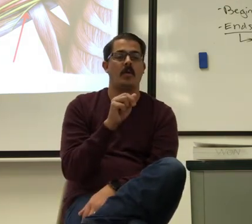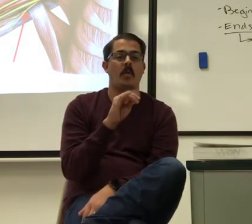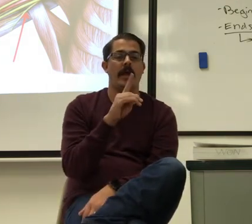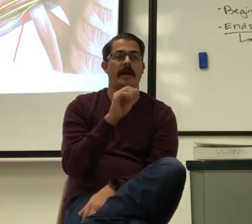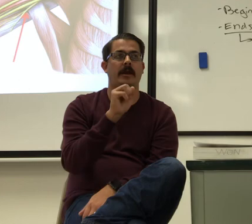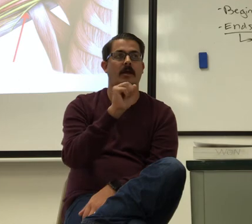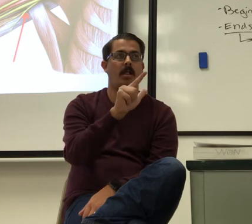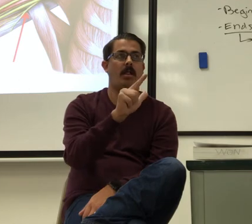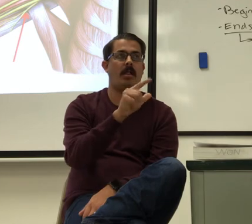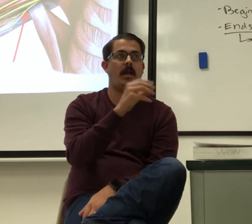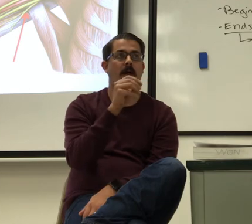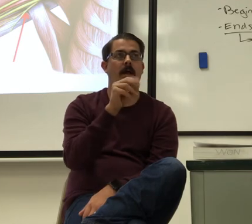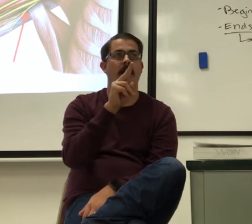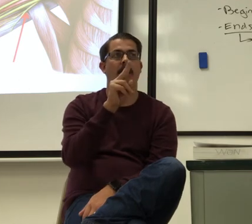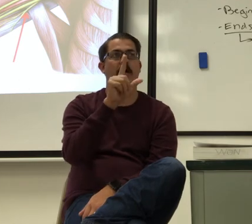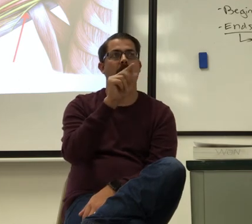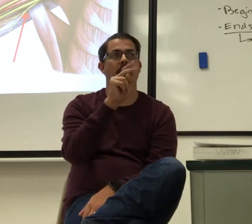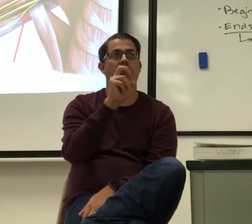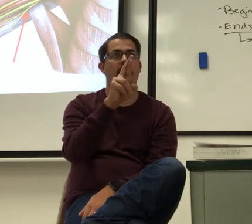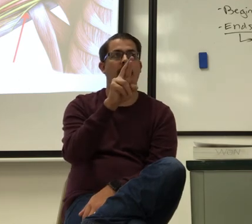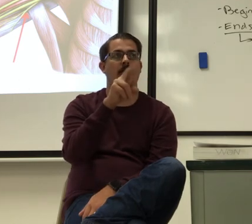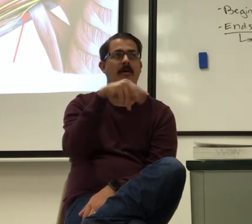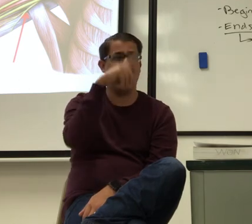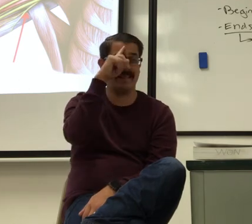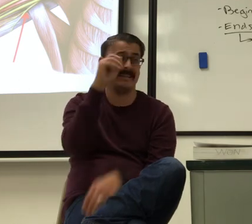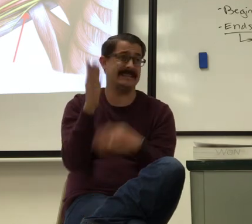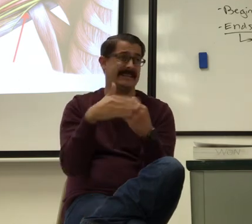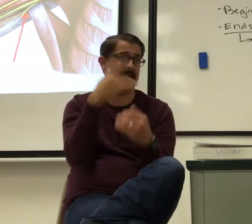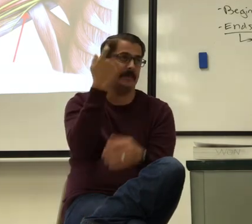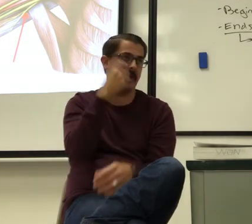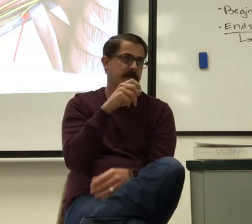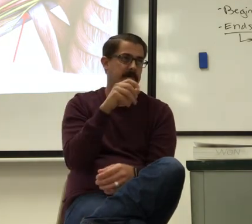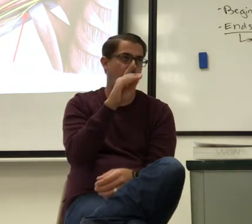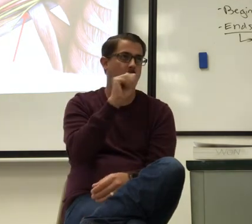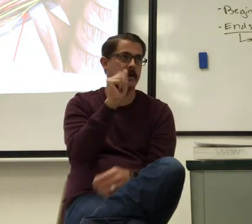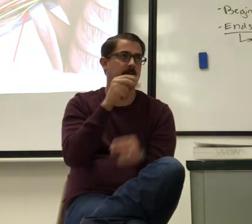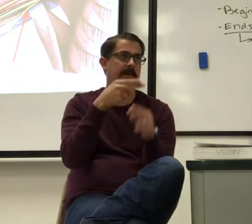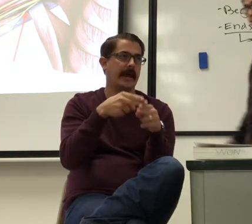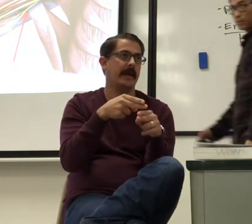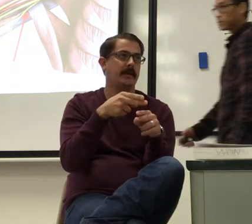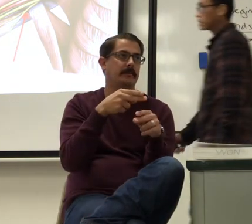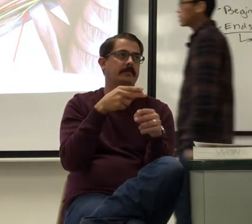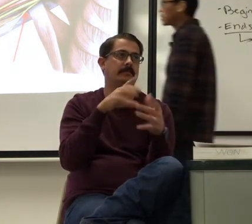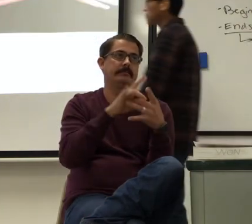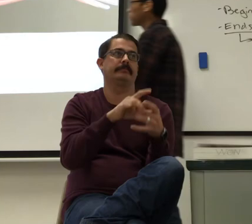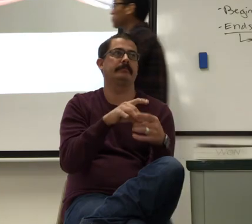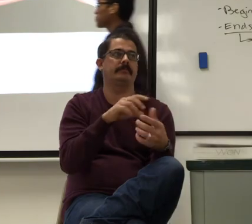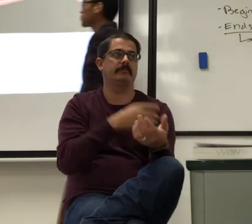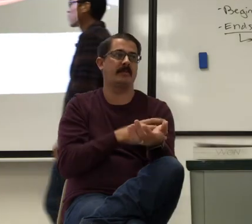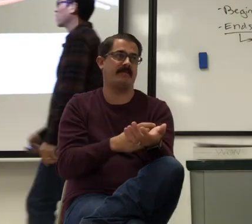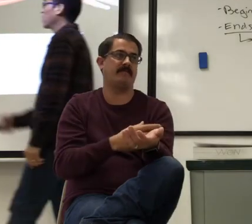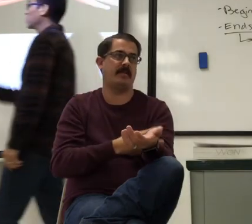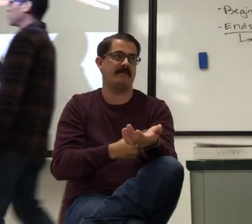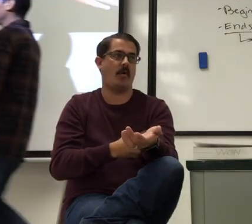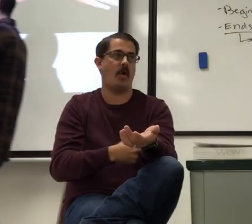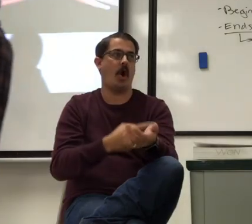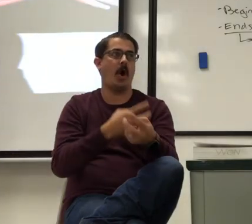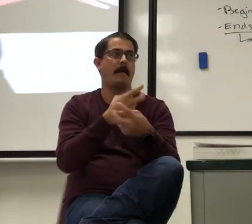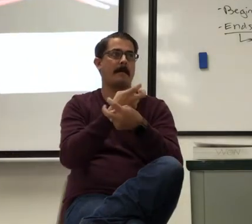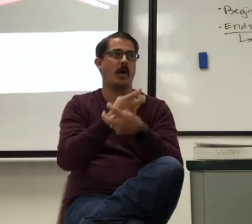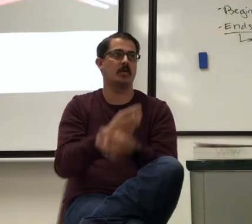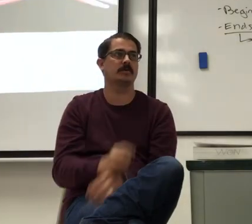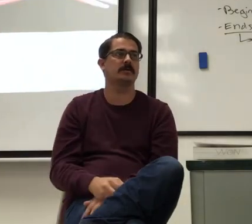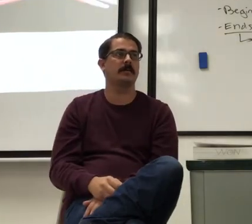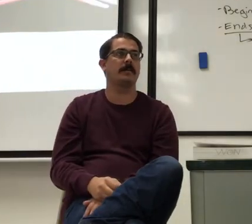ulnar artery. Now the arteries, I think this is easy because the arteries are named after the forearm bones. So there's a